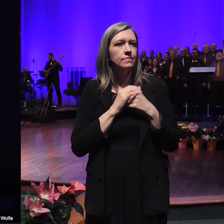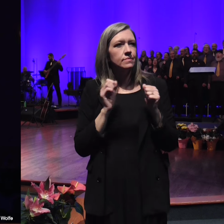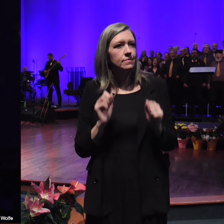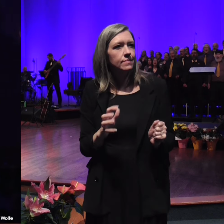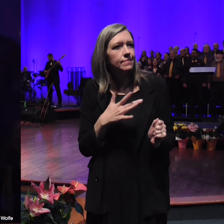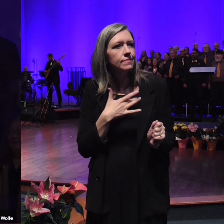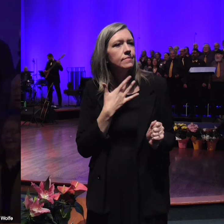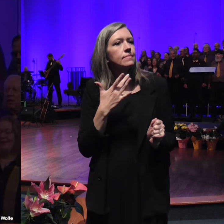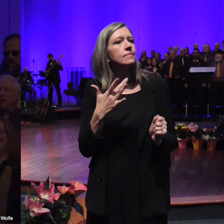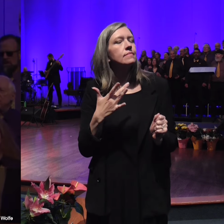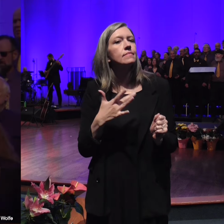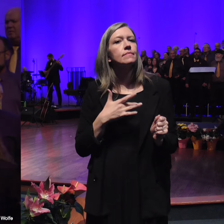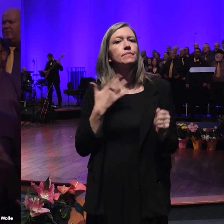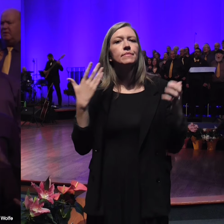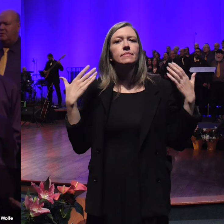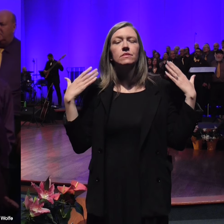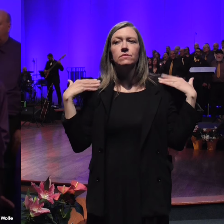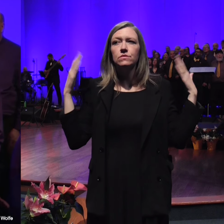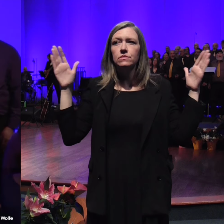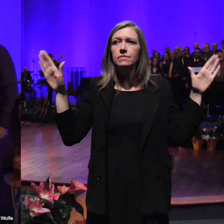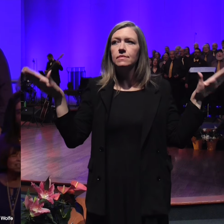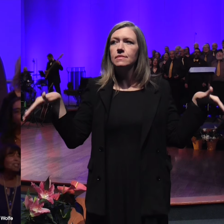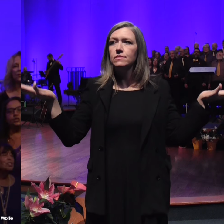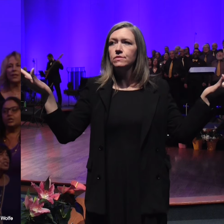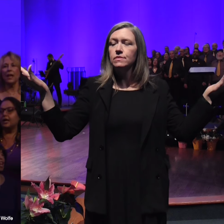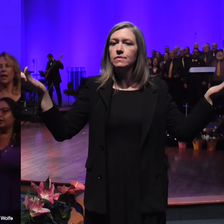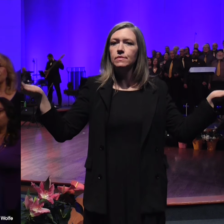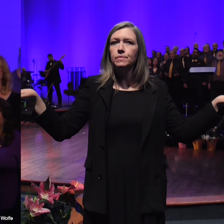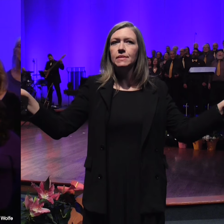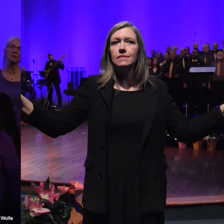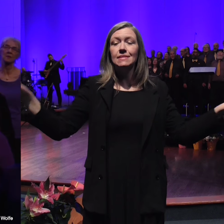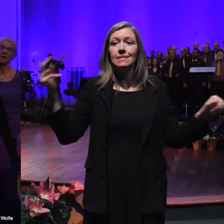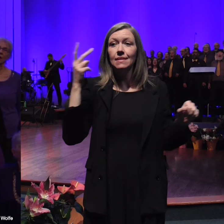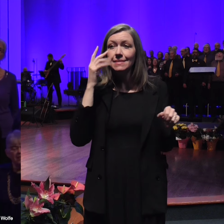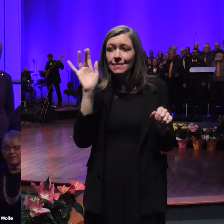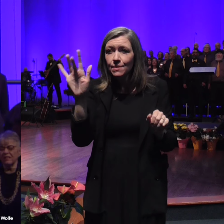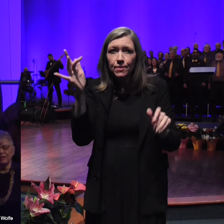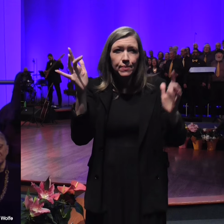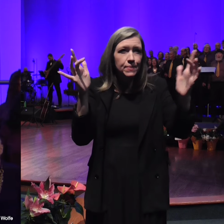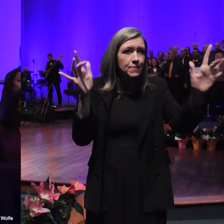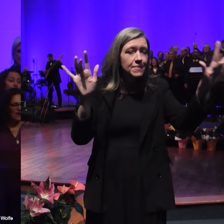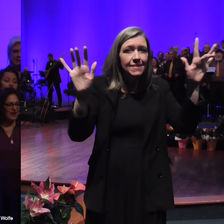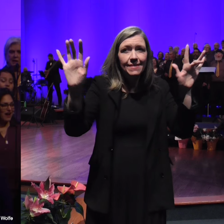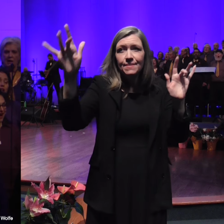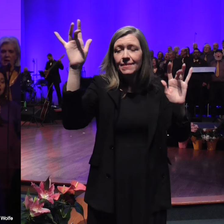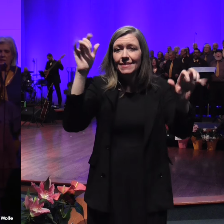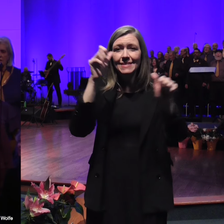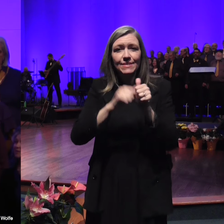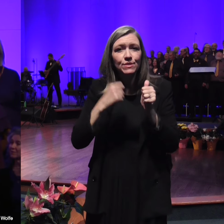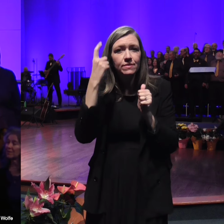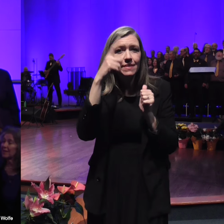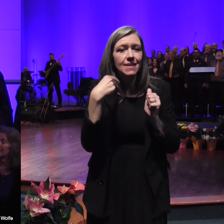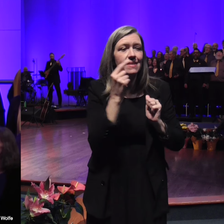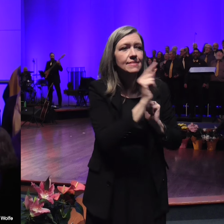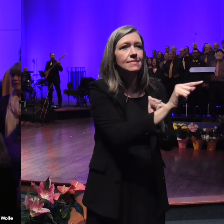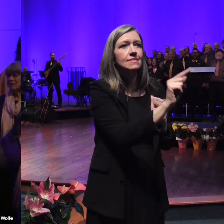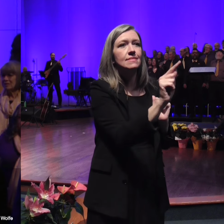grace. I can hear the rush of angel wings. I see glory on